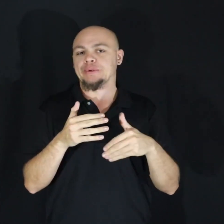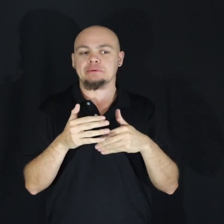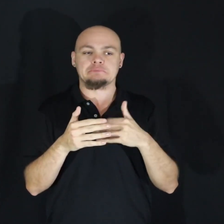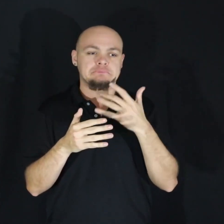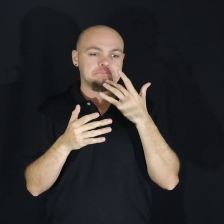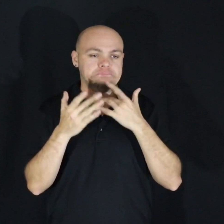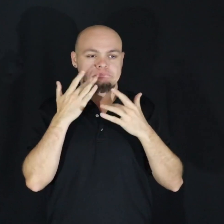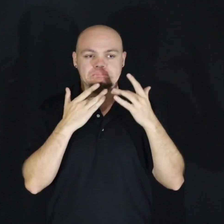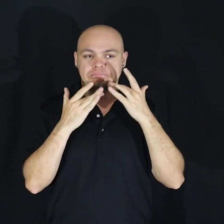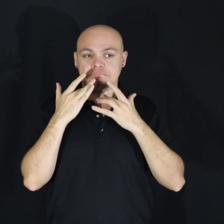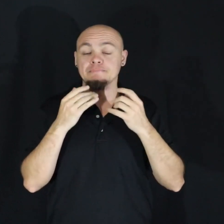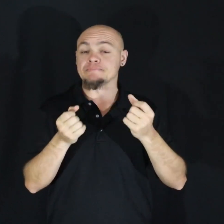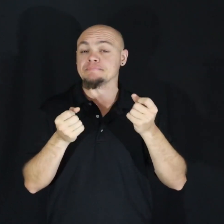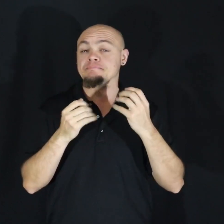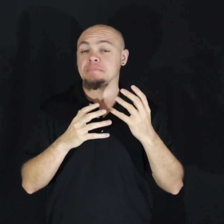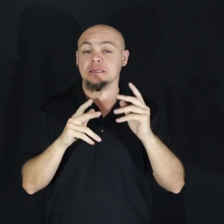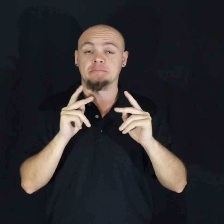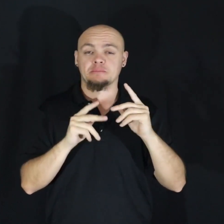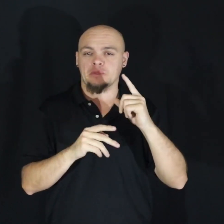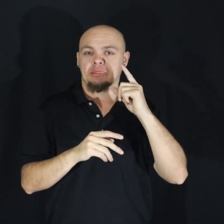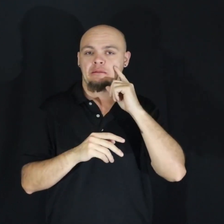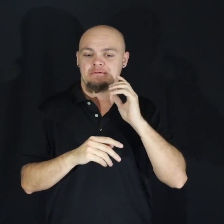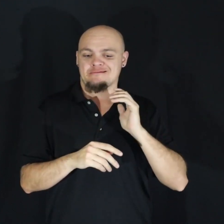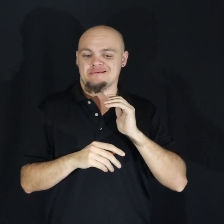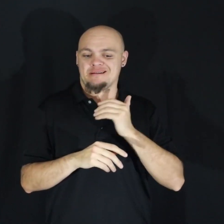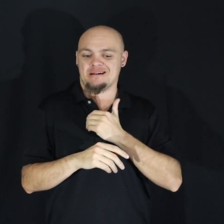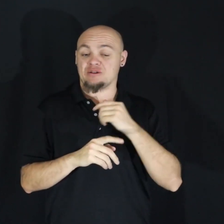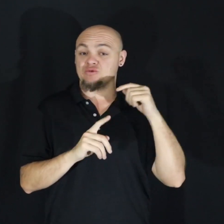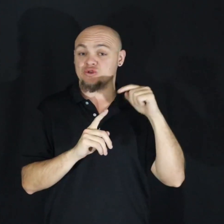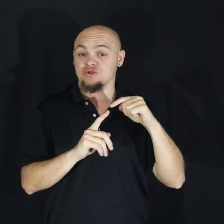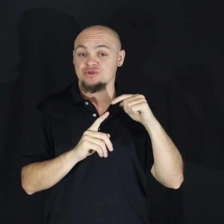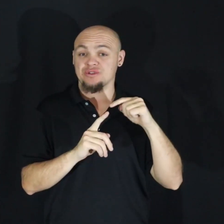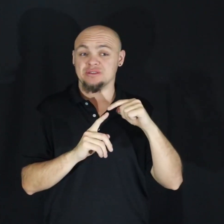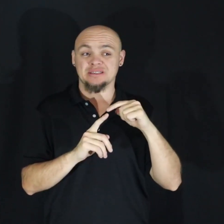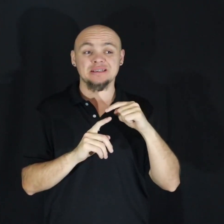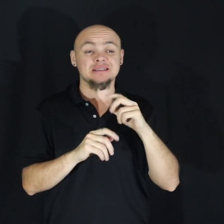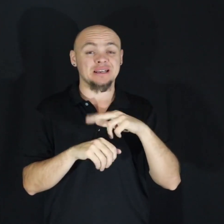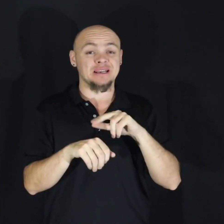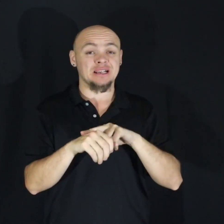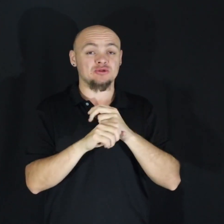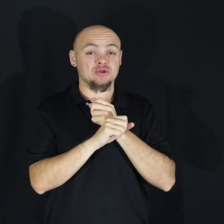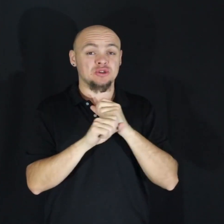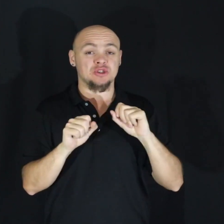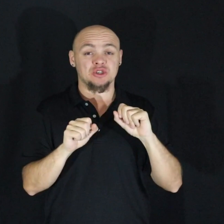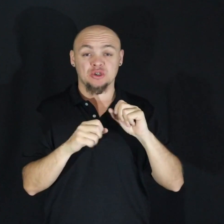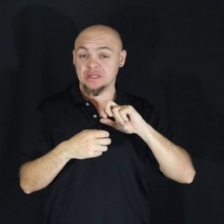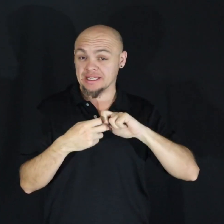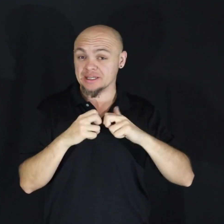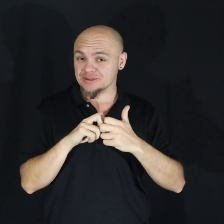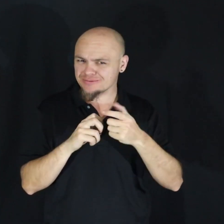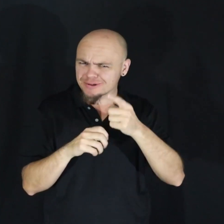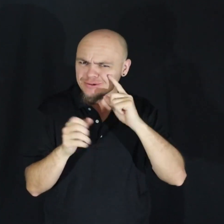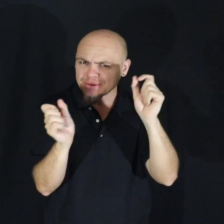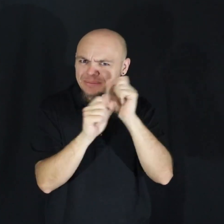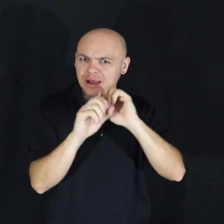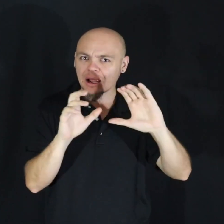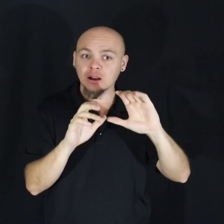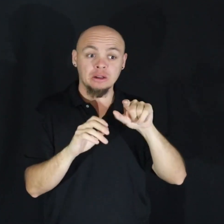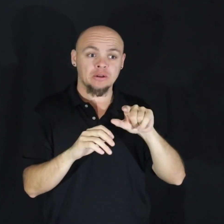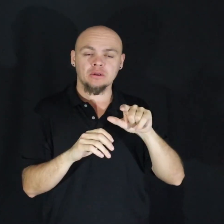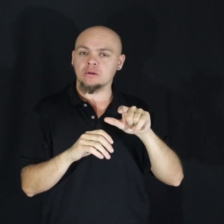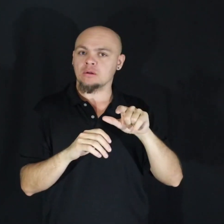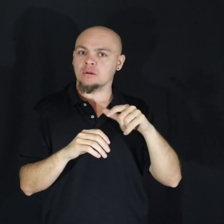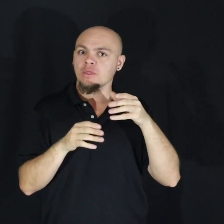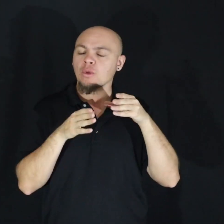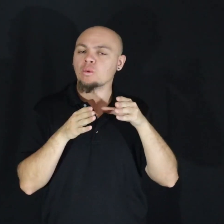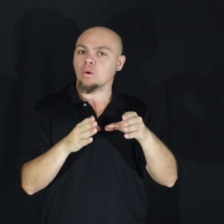In fact, some people go on to say that our infrastructure is a national security issue. Imagine that. The infrastructure, the roads,